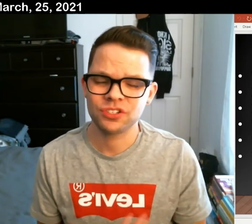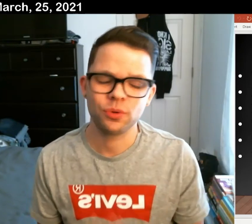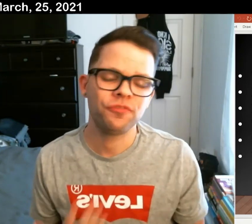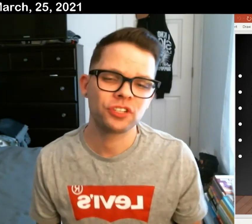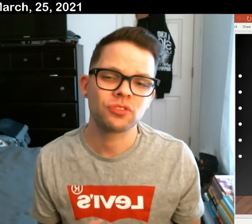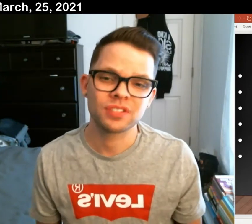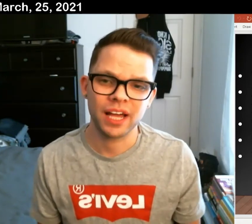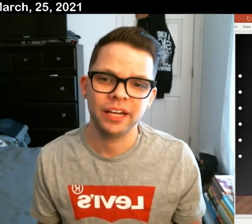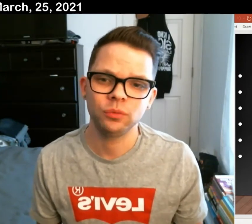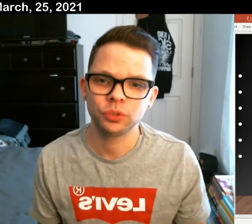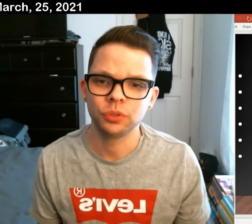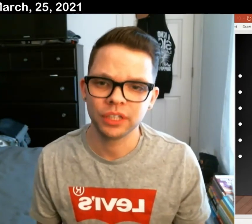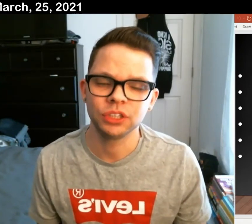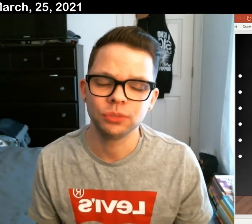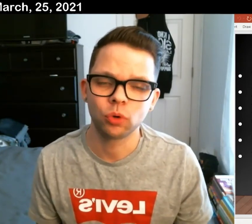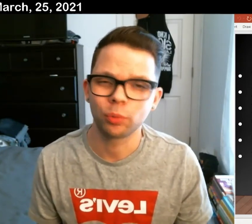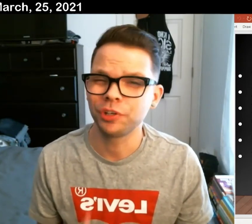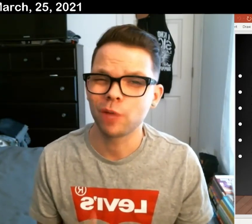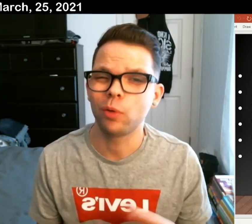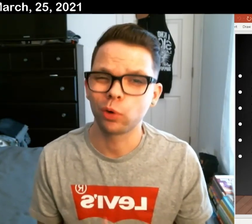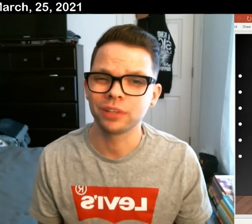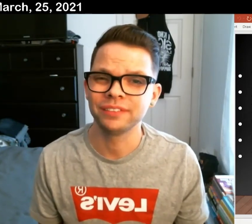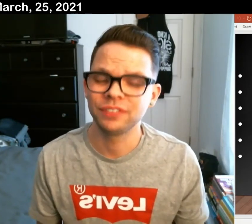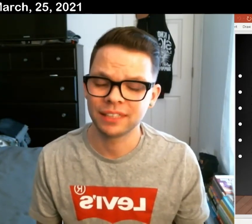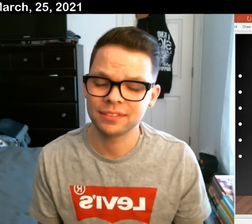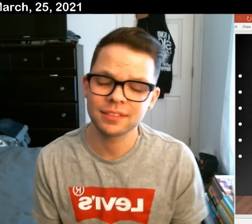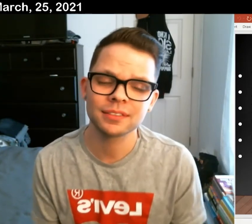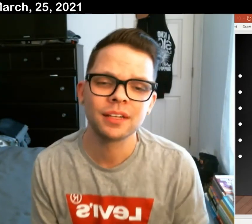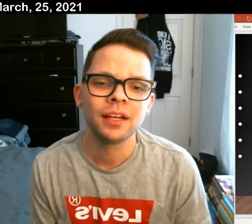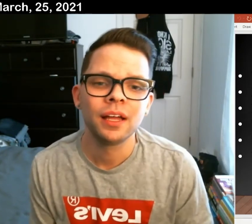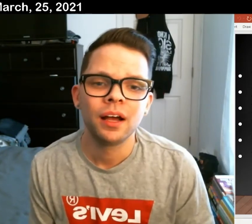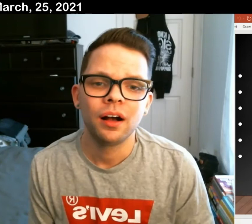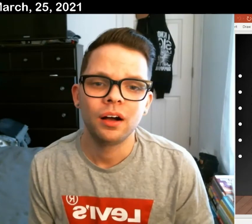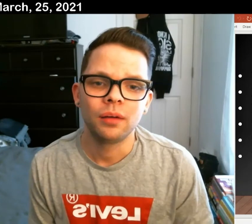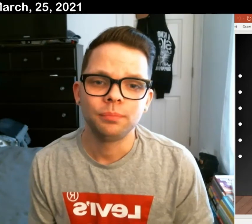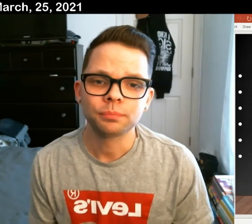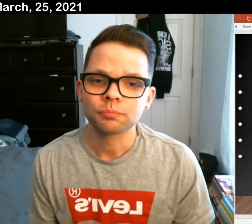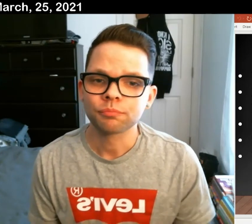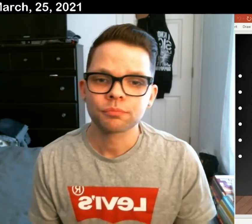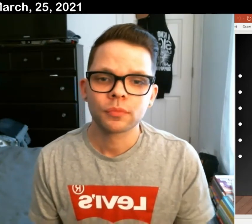has no official sign, which we'll get into more when we talk about words and sentences.